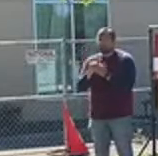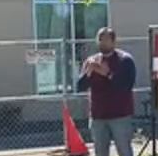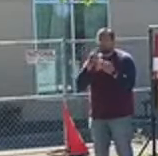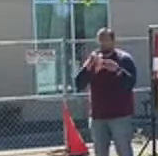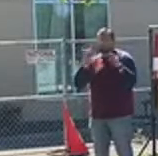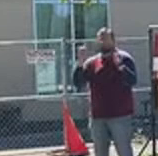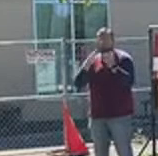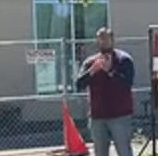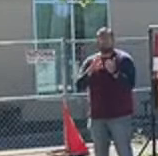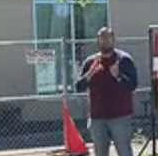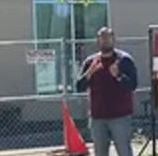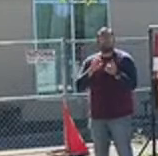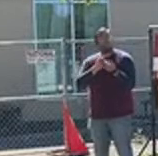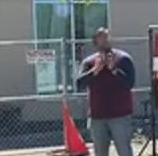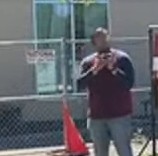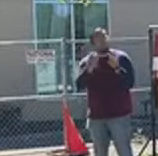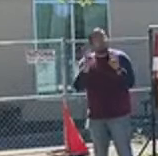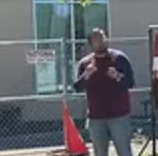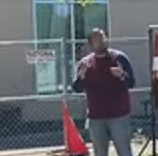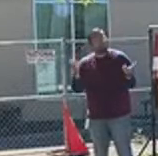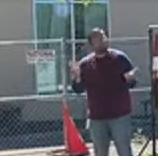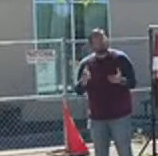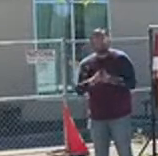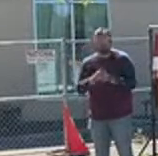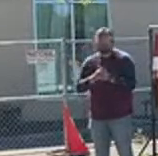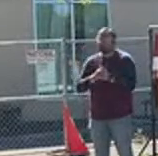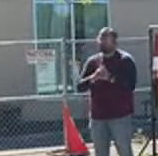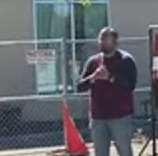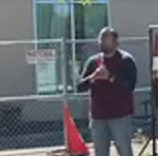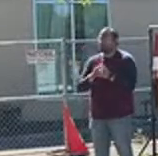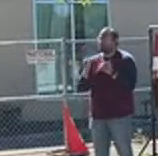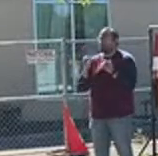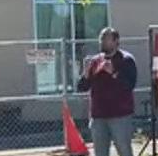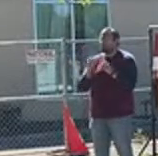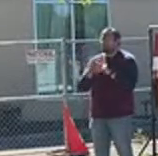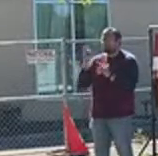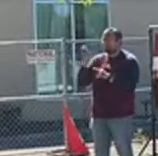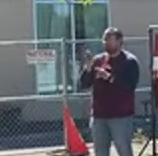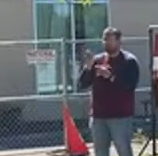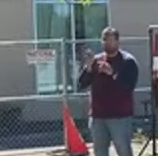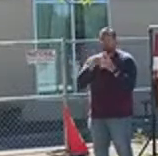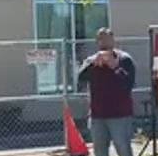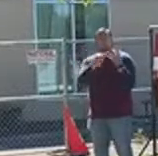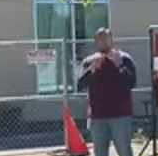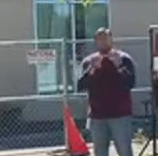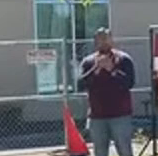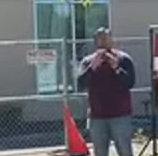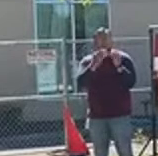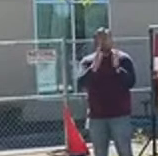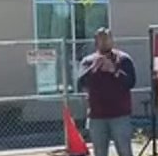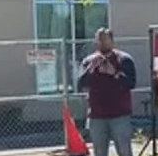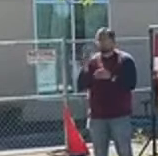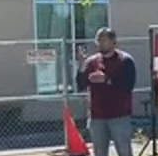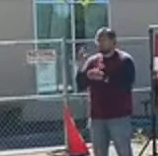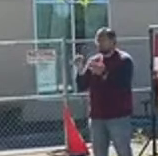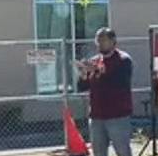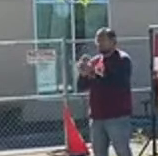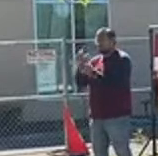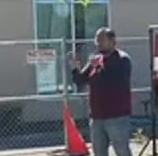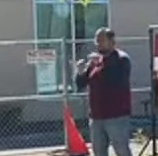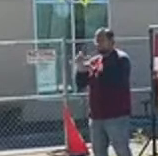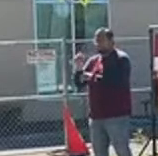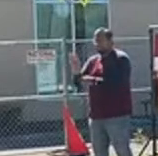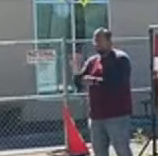Some of the changes that will be happening at our school with help of the bond include 4 new classrooms, 4 new science labs, and a